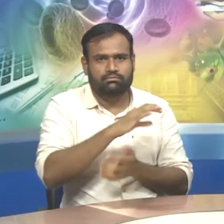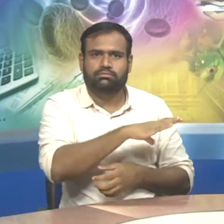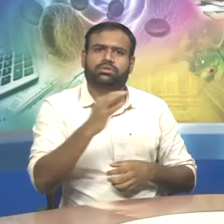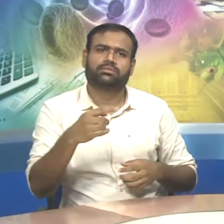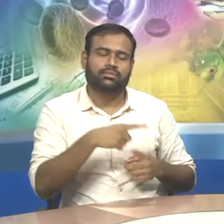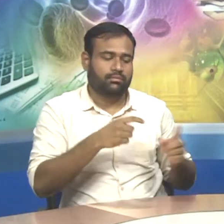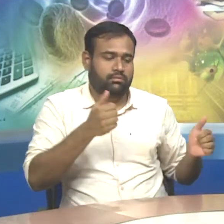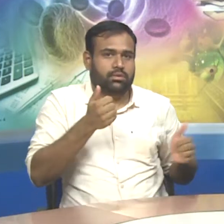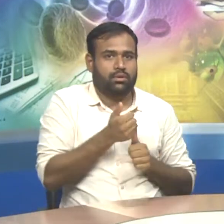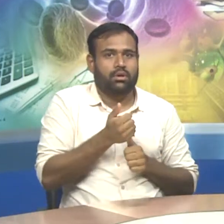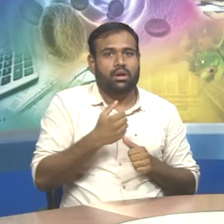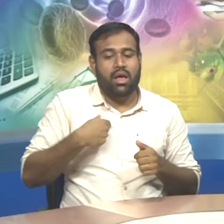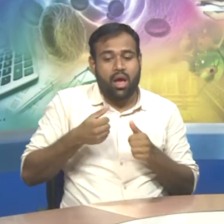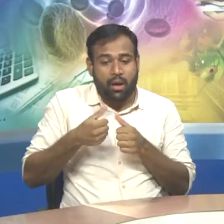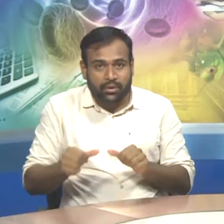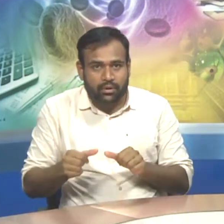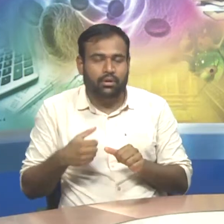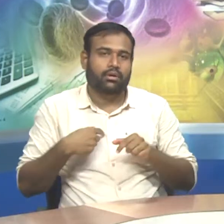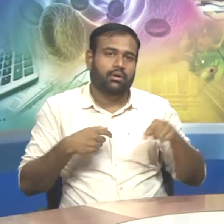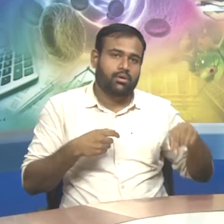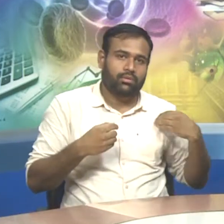the Parishad from amongst themselves.